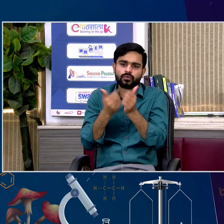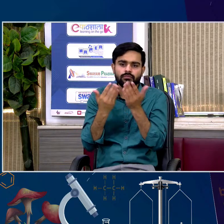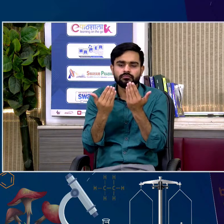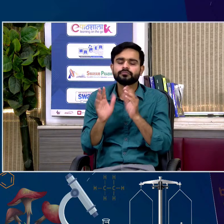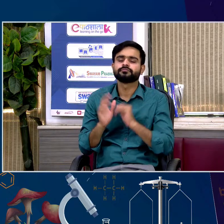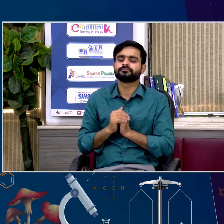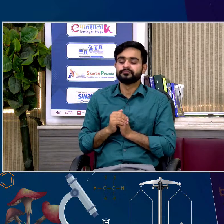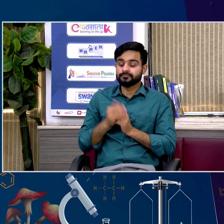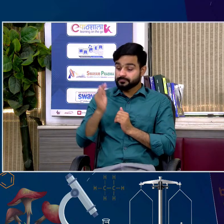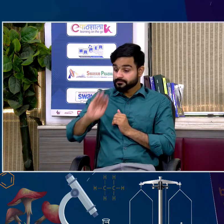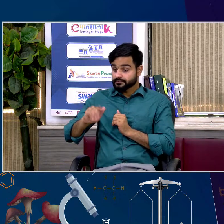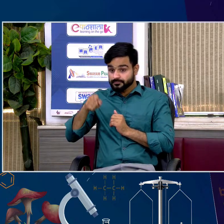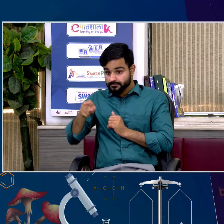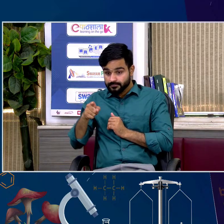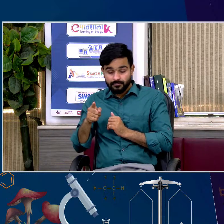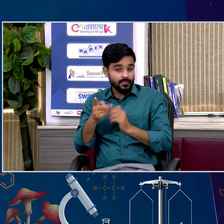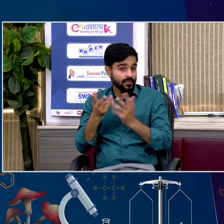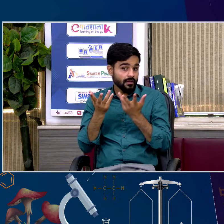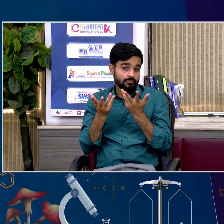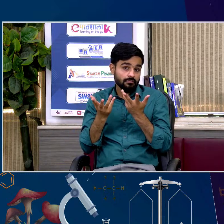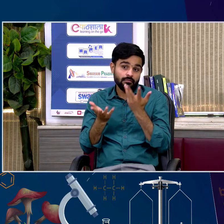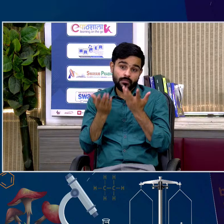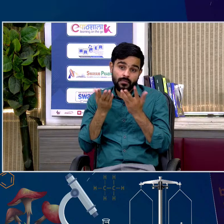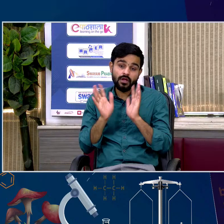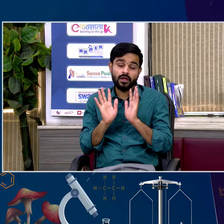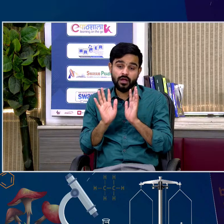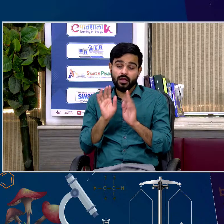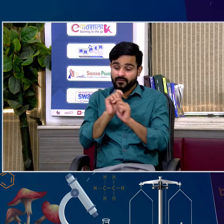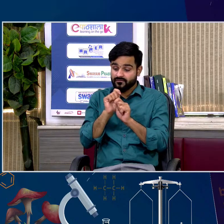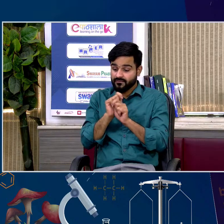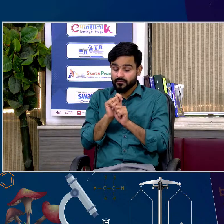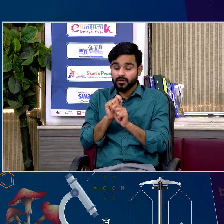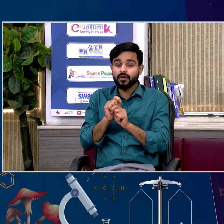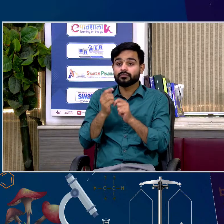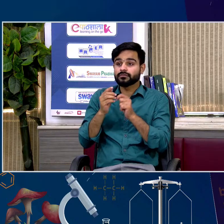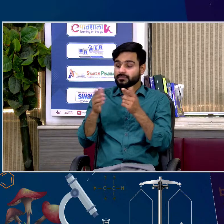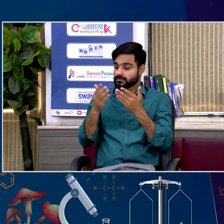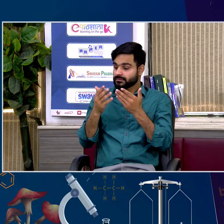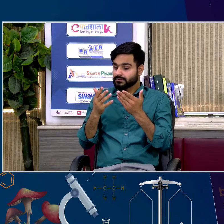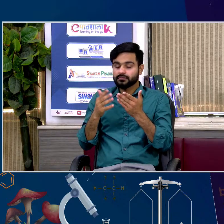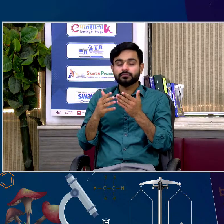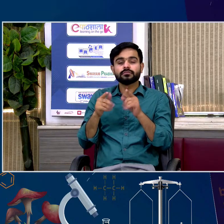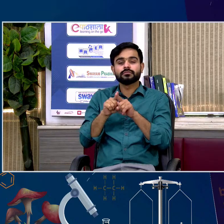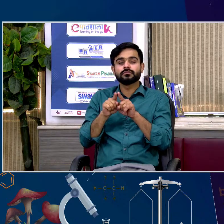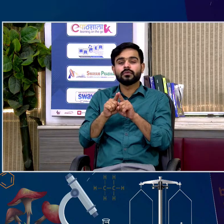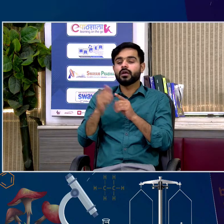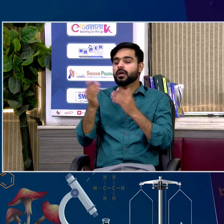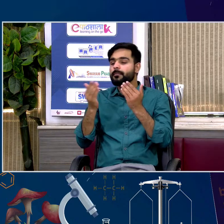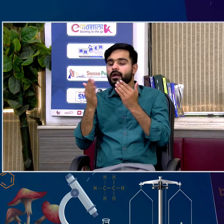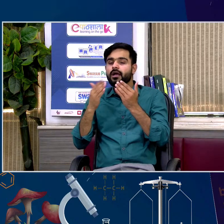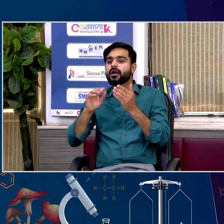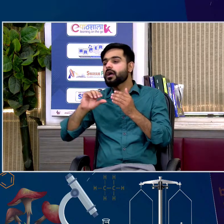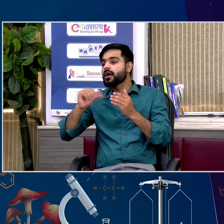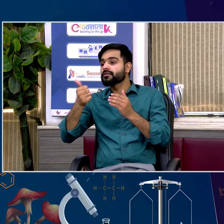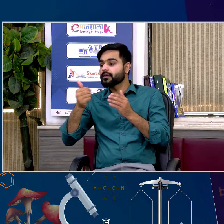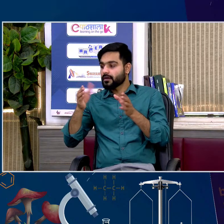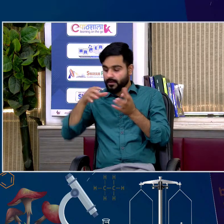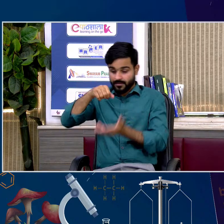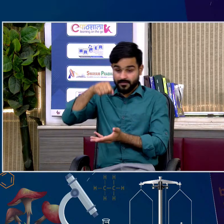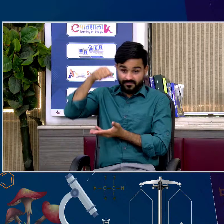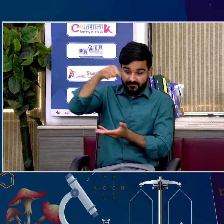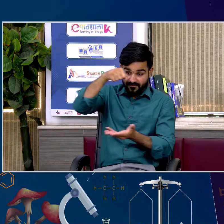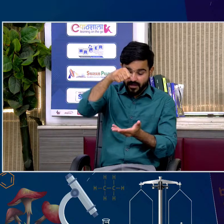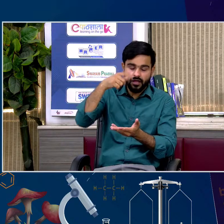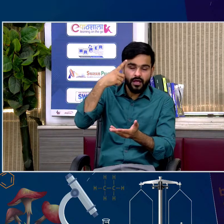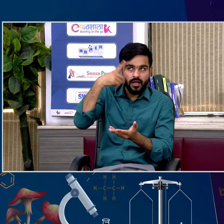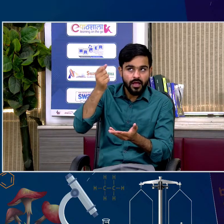autistic child may have a working memory of the size of a mug compared to the bucket size working